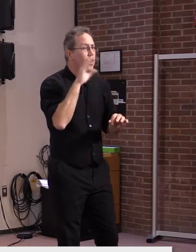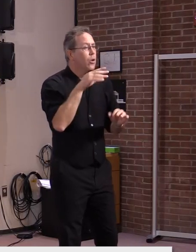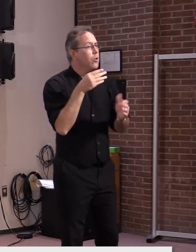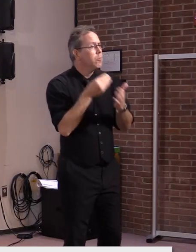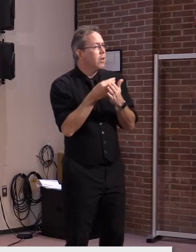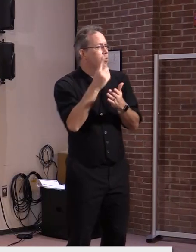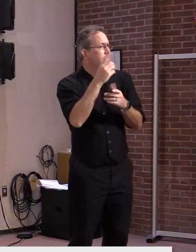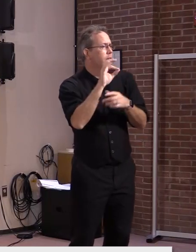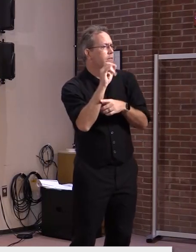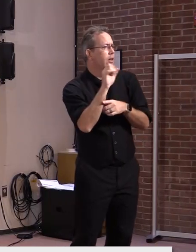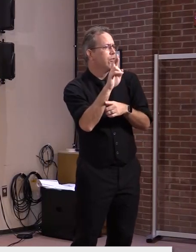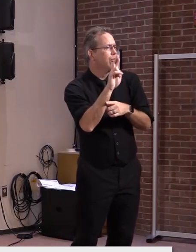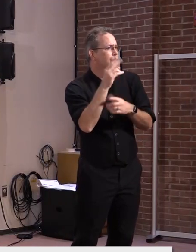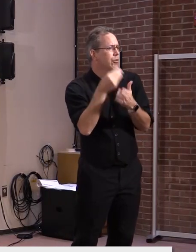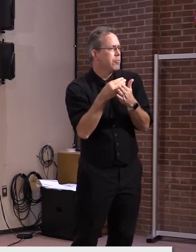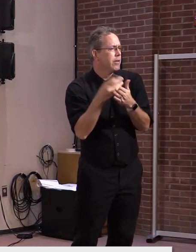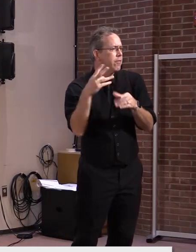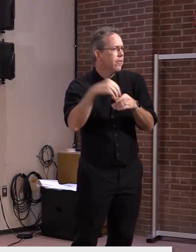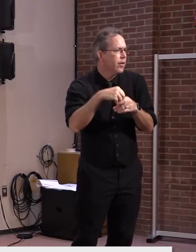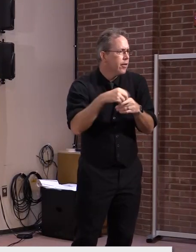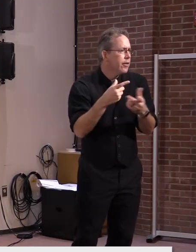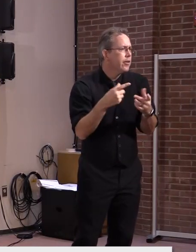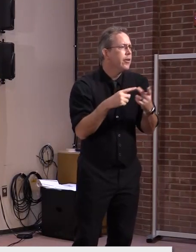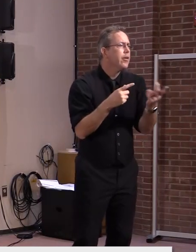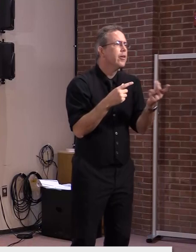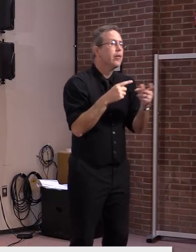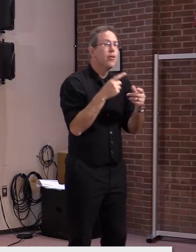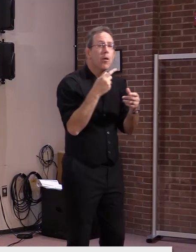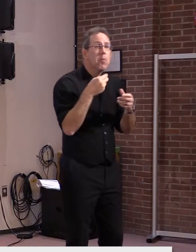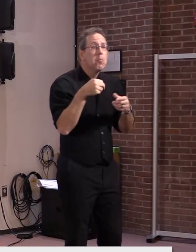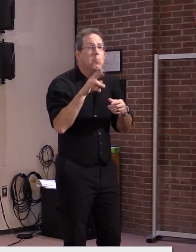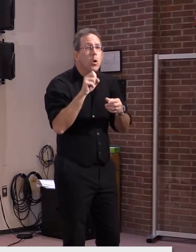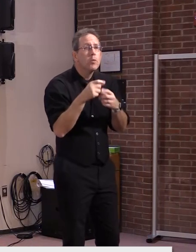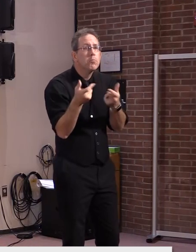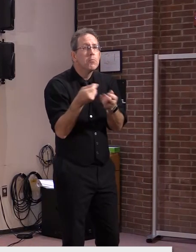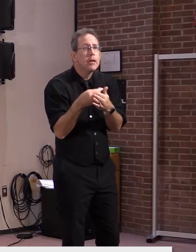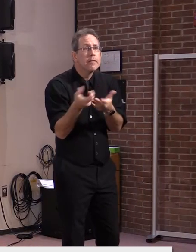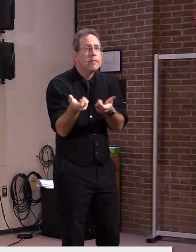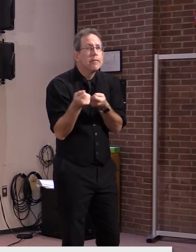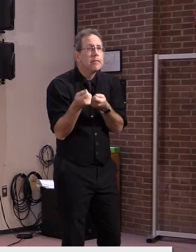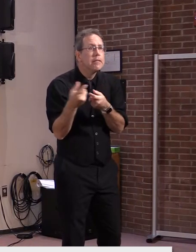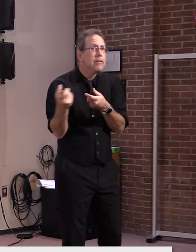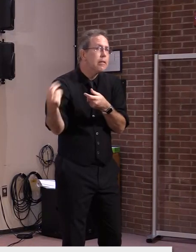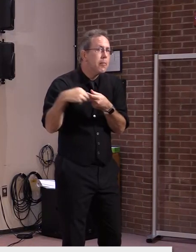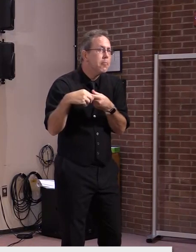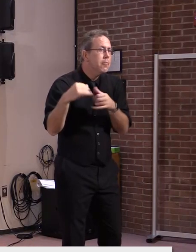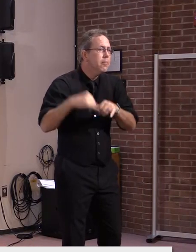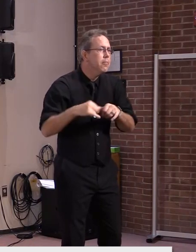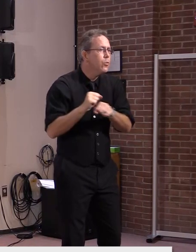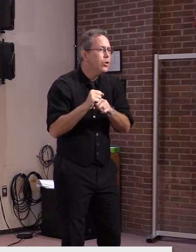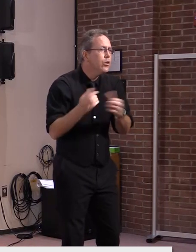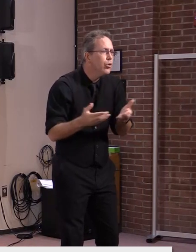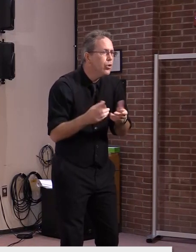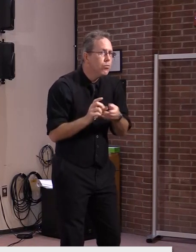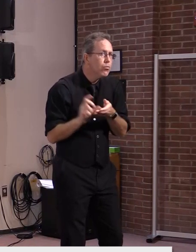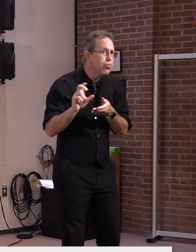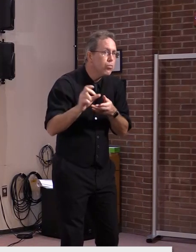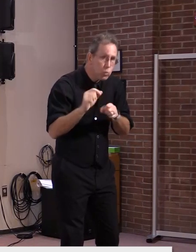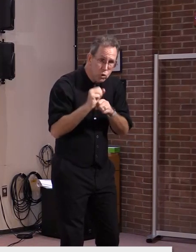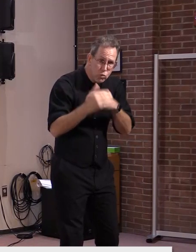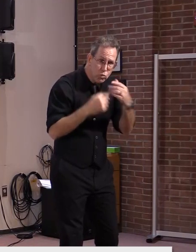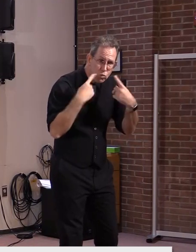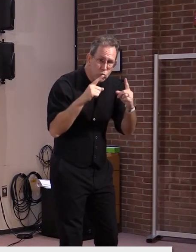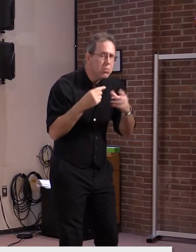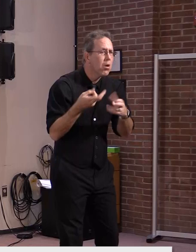that, you know, whether it's bonuses or retention bonuses or something along that line. The